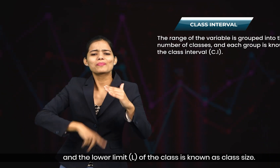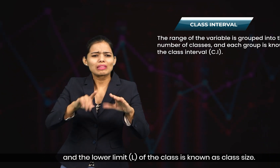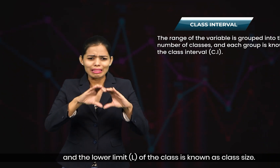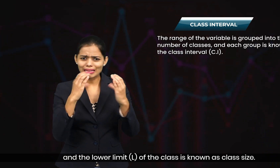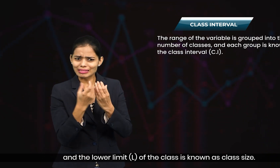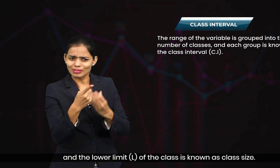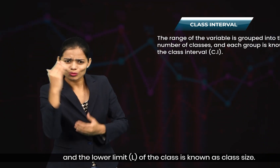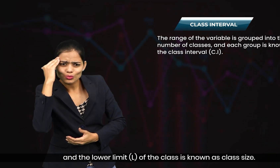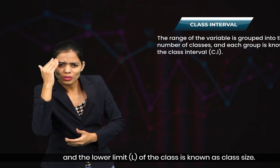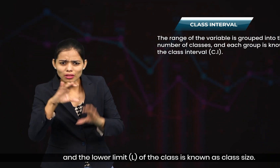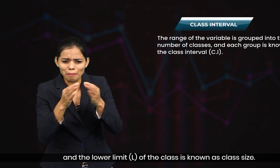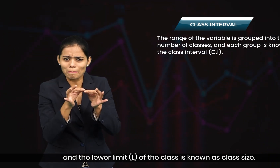as class size.